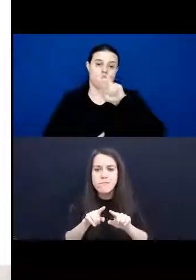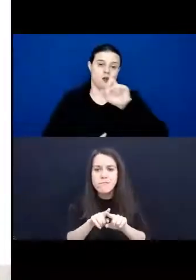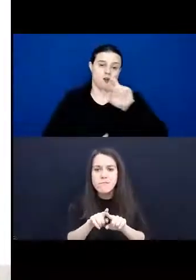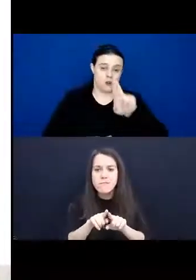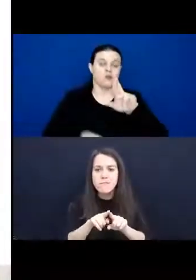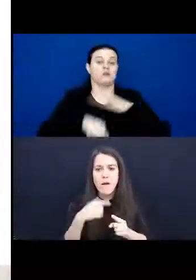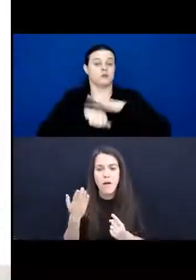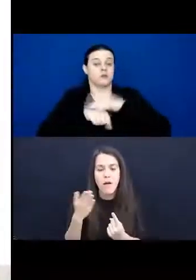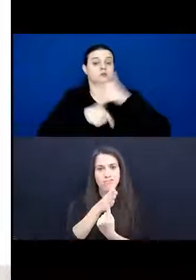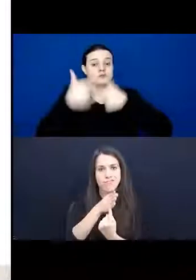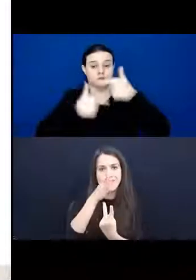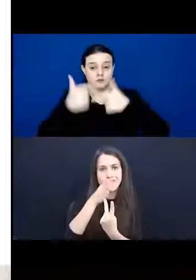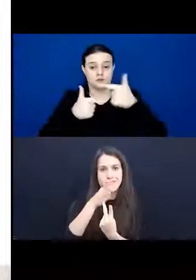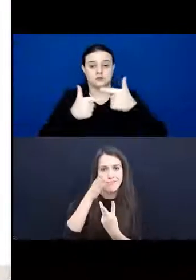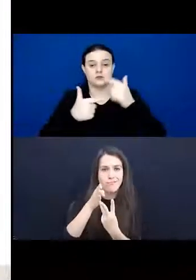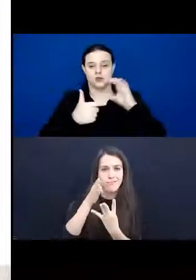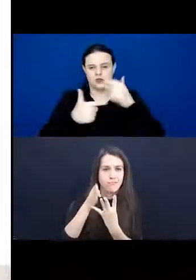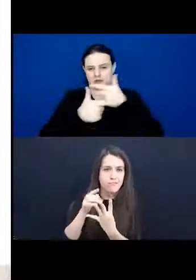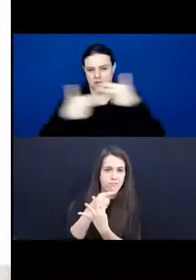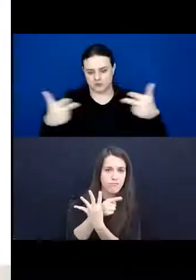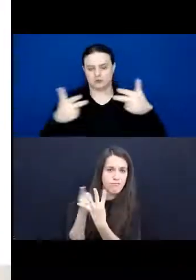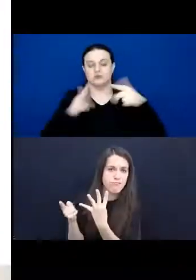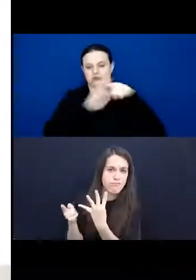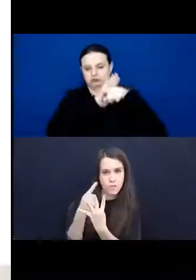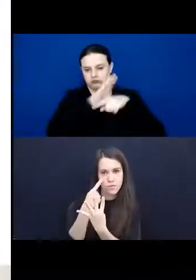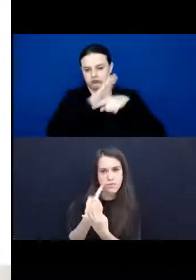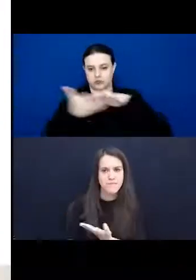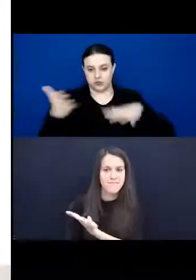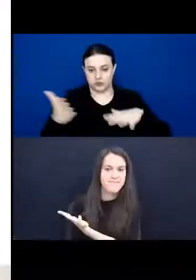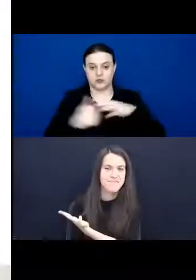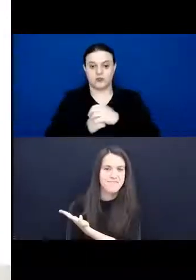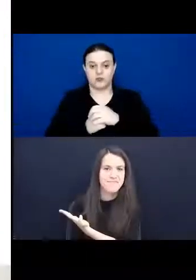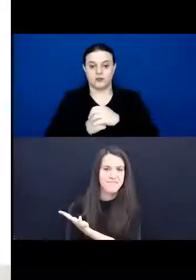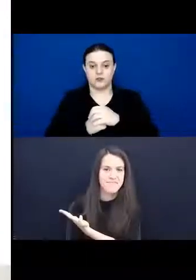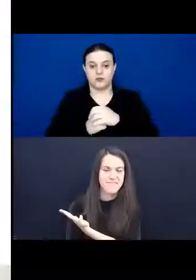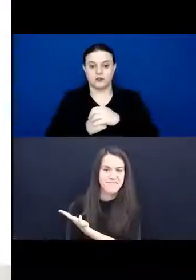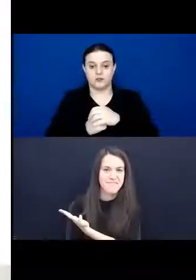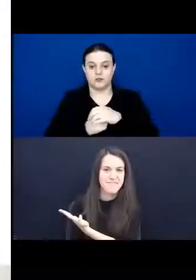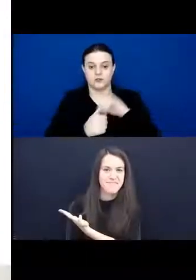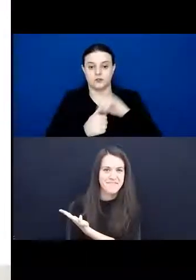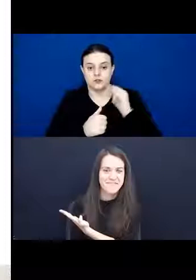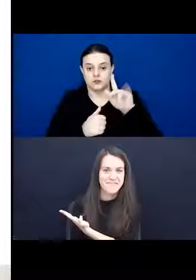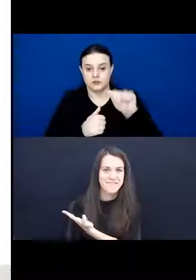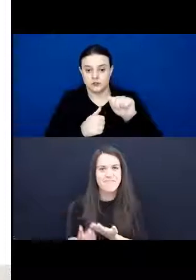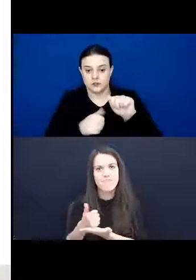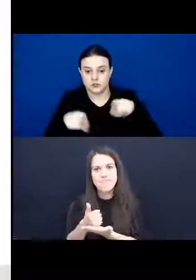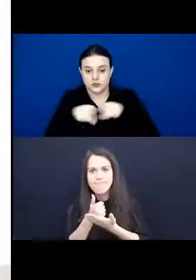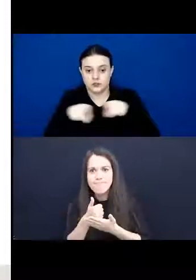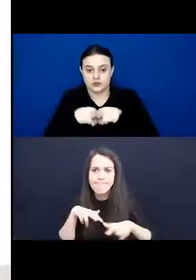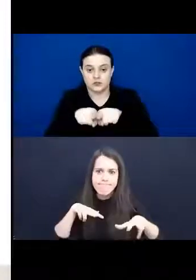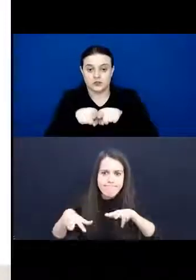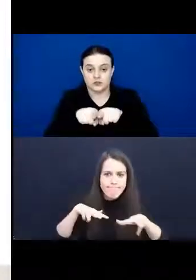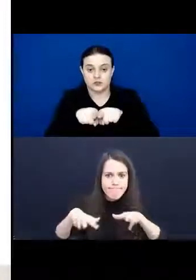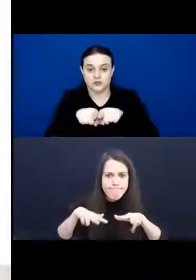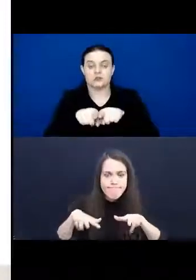in all scientific activities, Julia, who helped organizing this event, and Jonas,